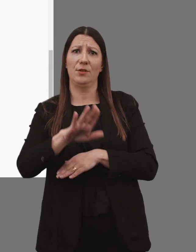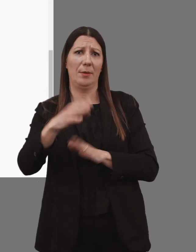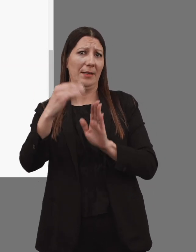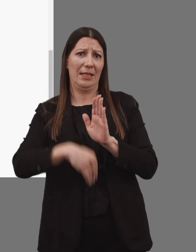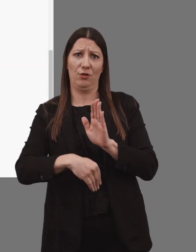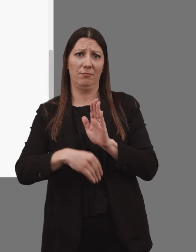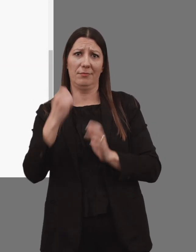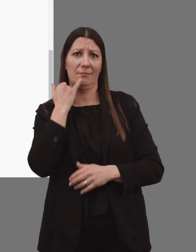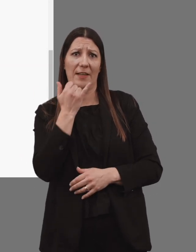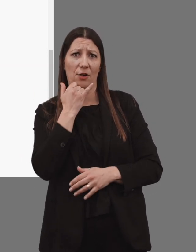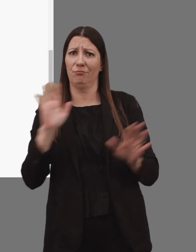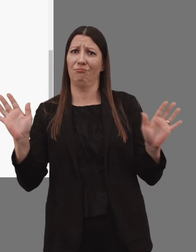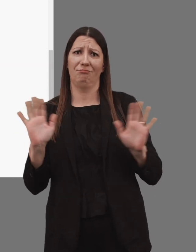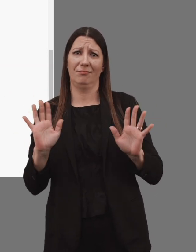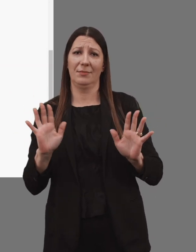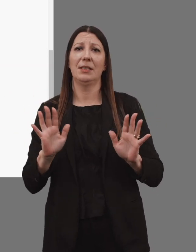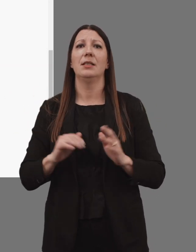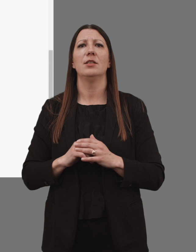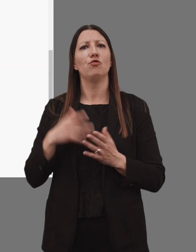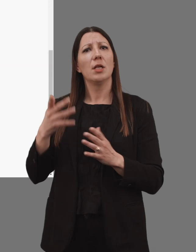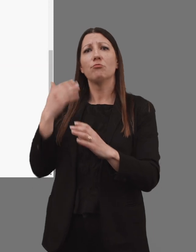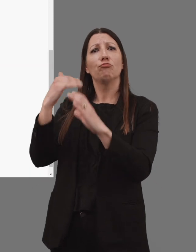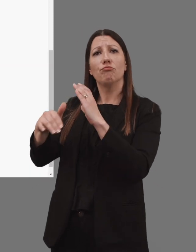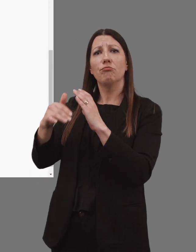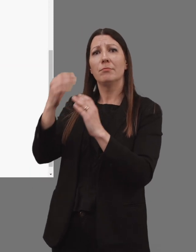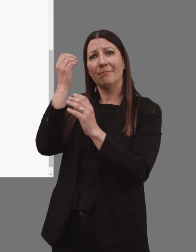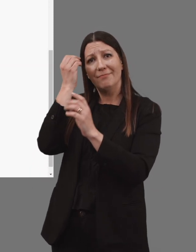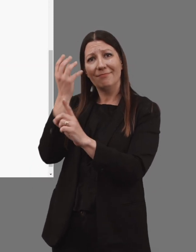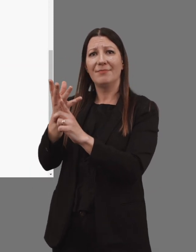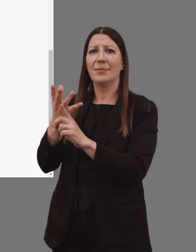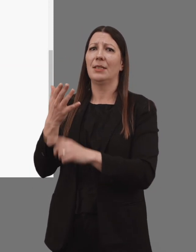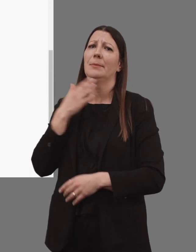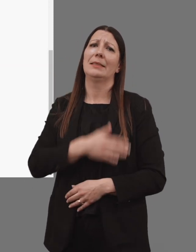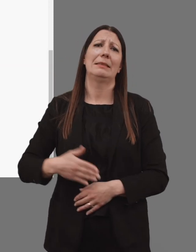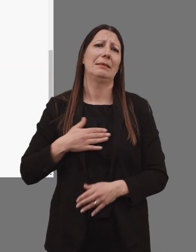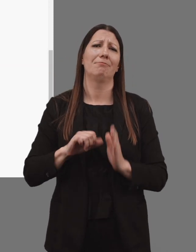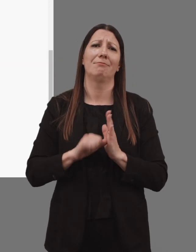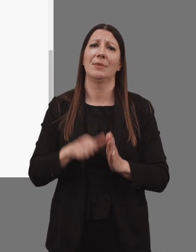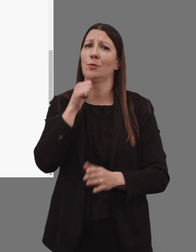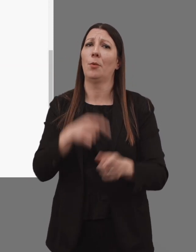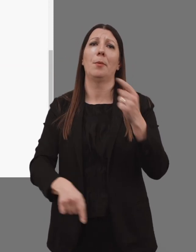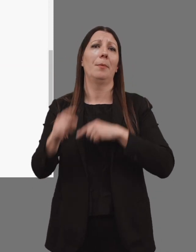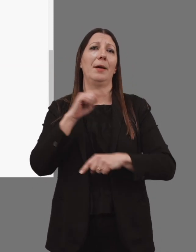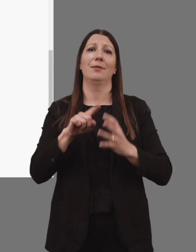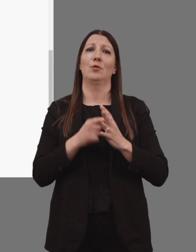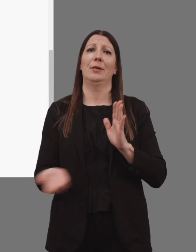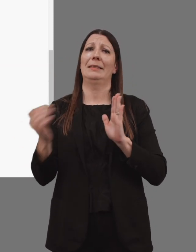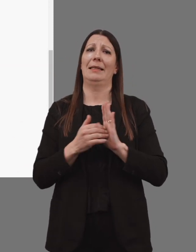error. So just make sure to communicate that by email, and please do not start a new application.